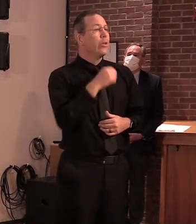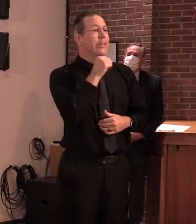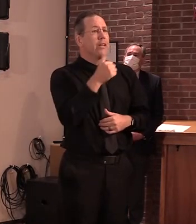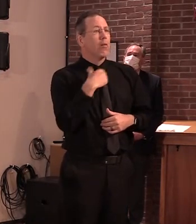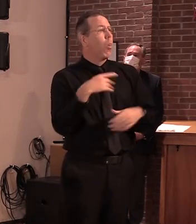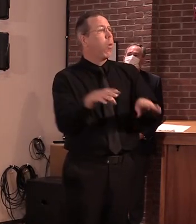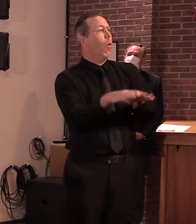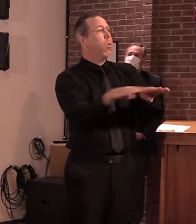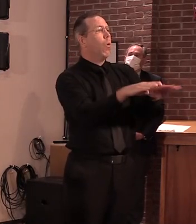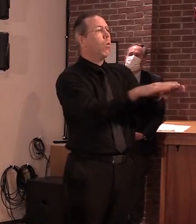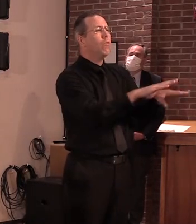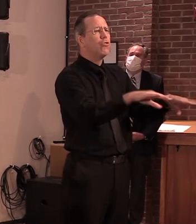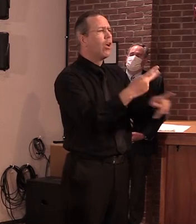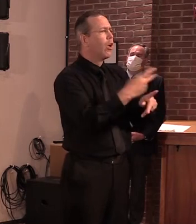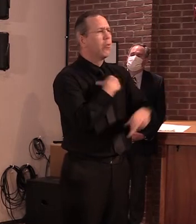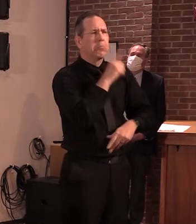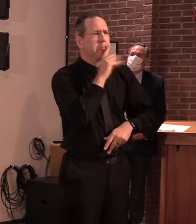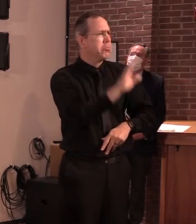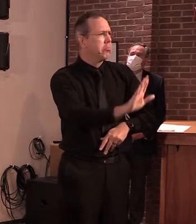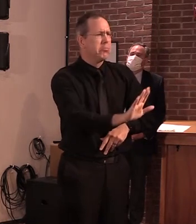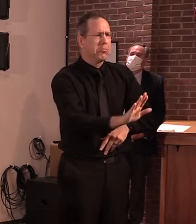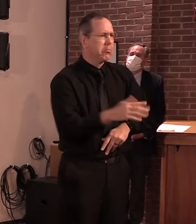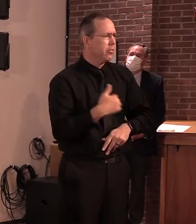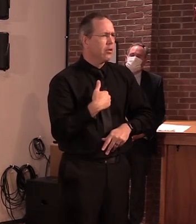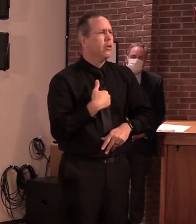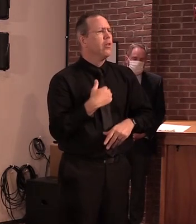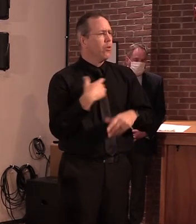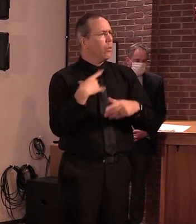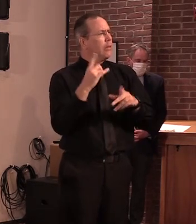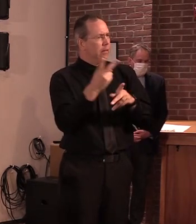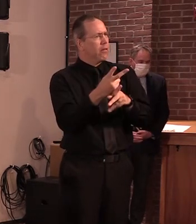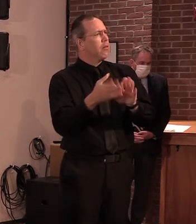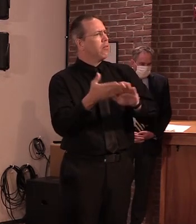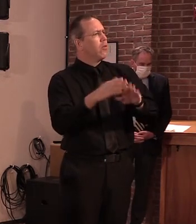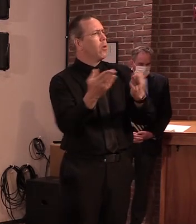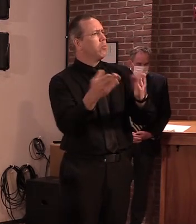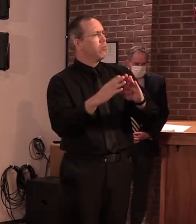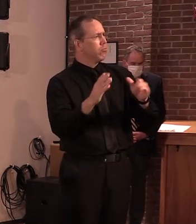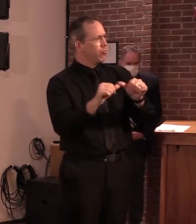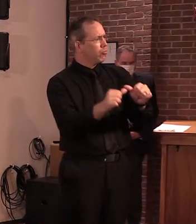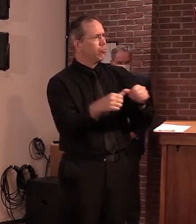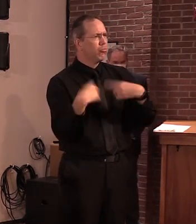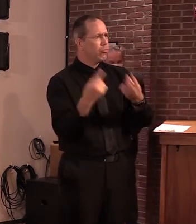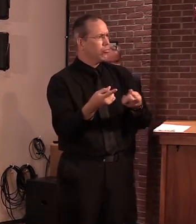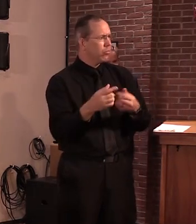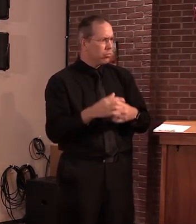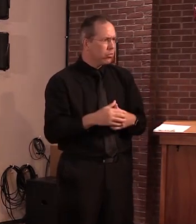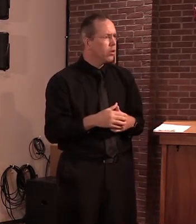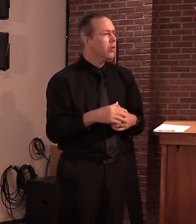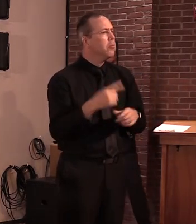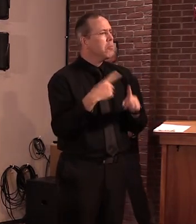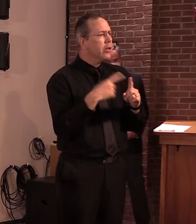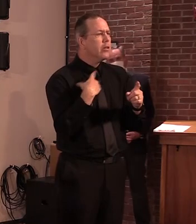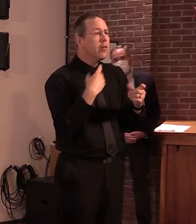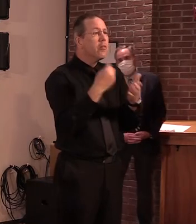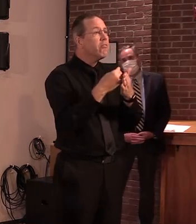during the pandemic. We kept it open for essential workers, and we subsidized